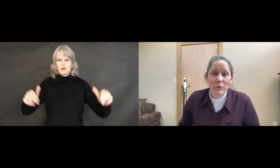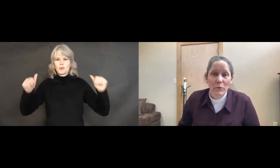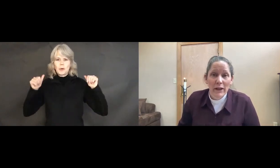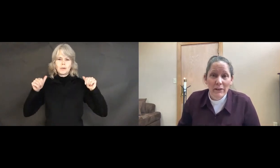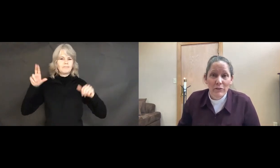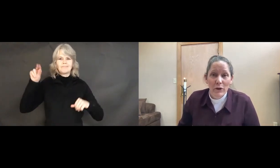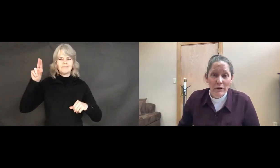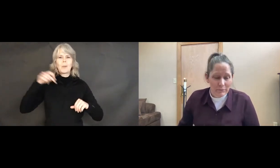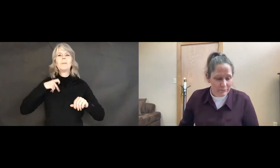been waiting for.